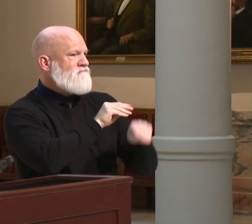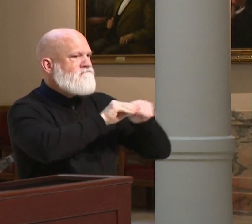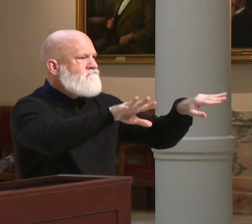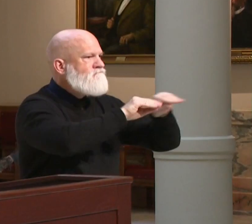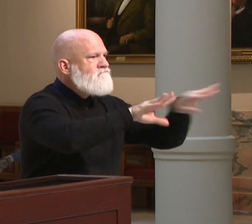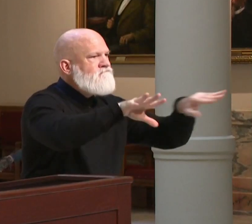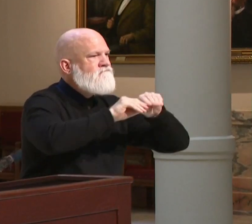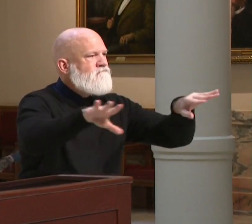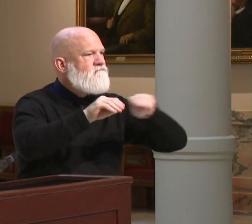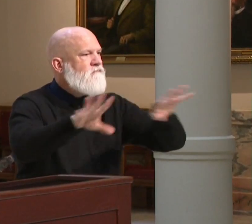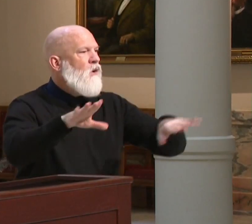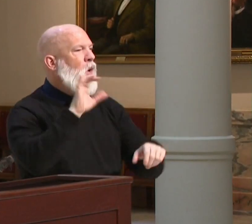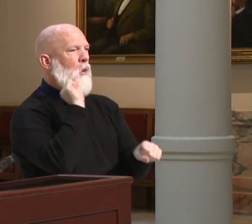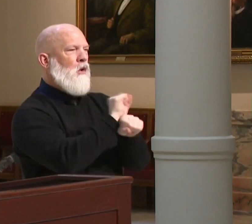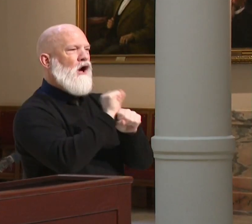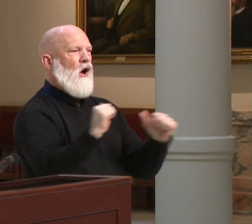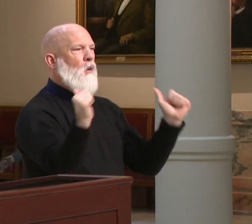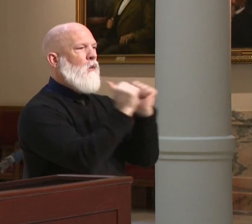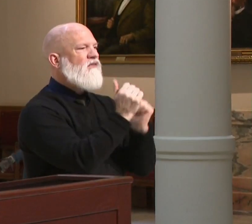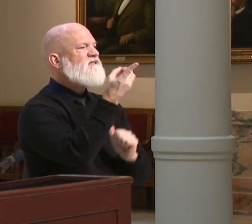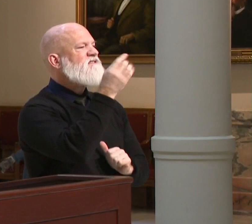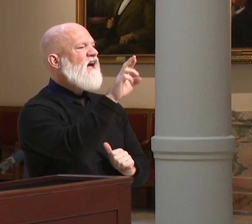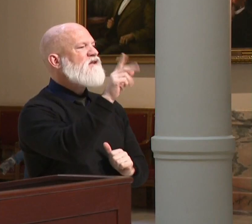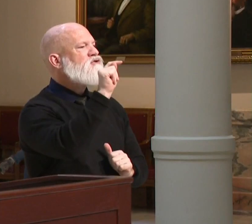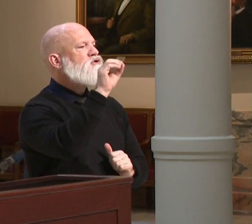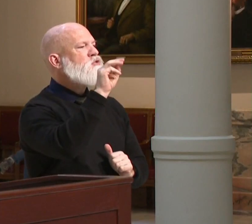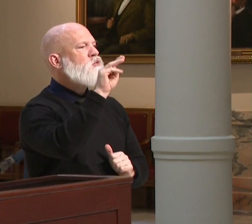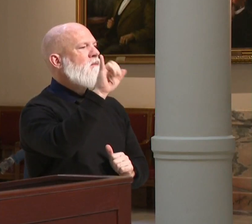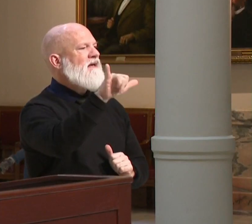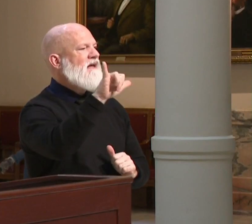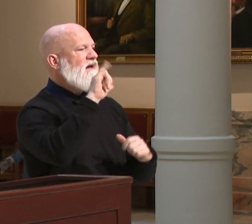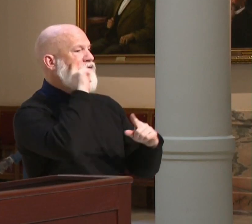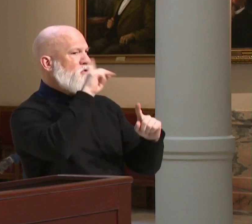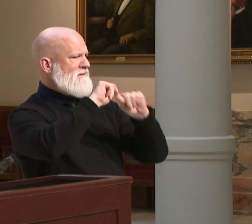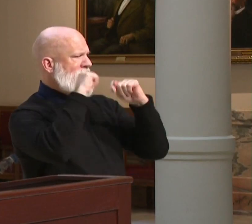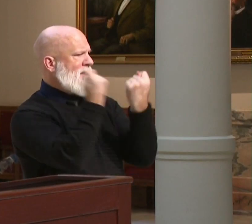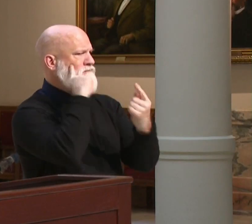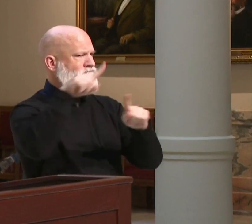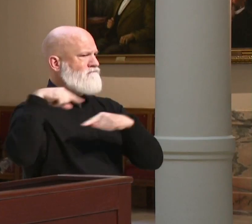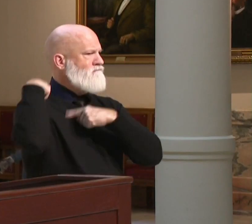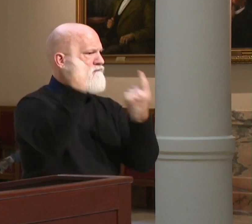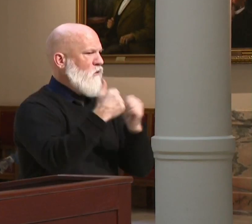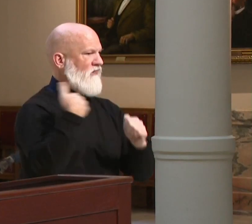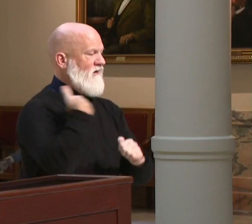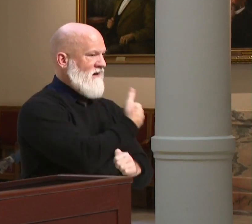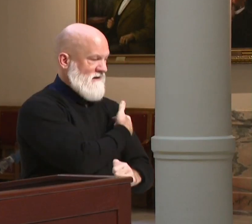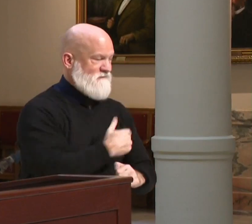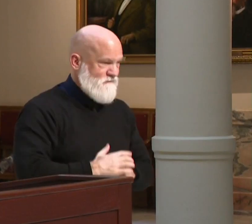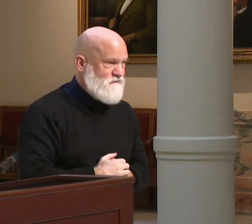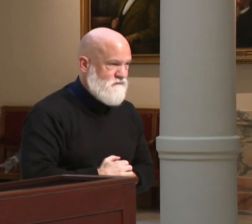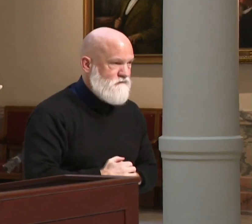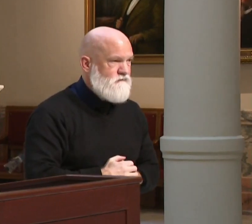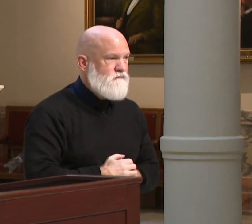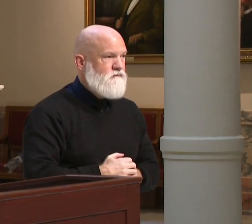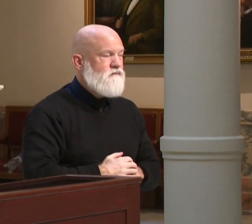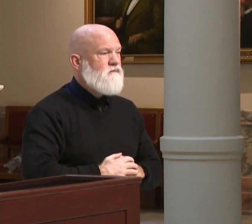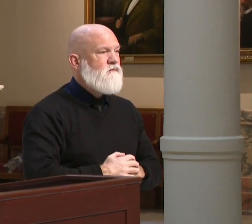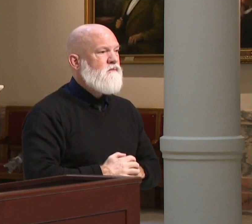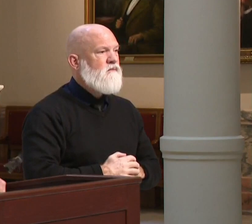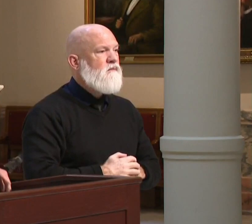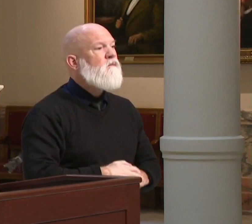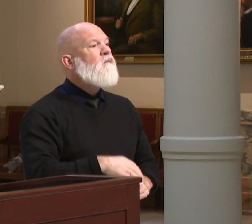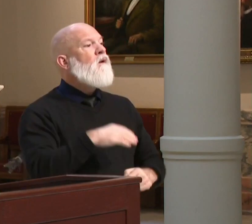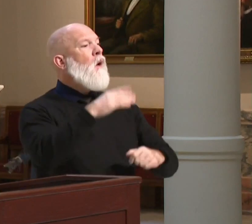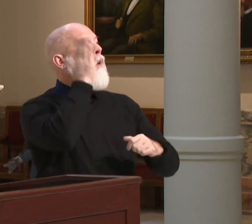Toomey's team for a long time now on that, and he can give you more in-the-weeds details if there's anything that we're